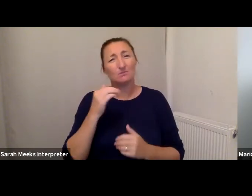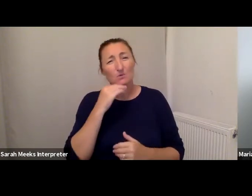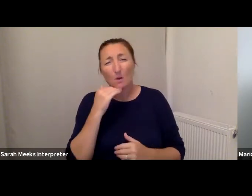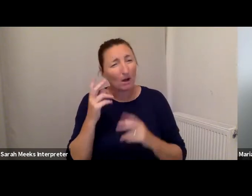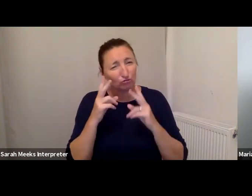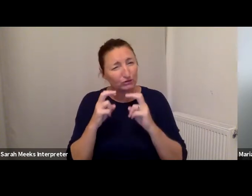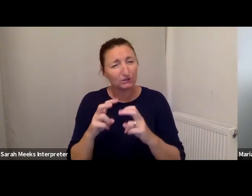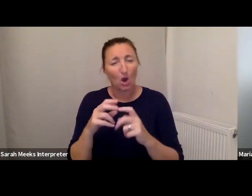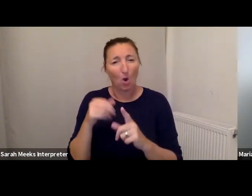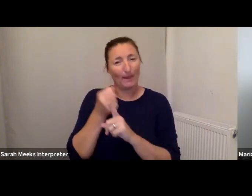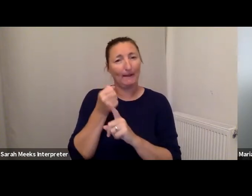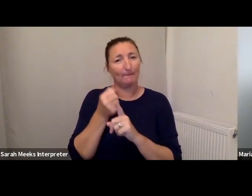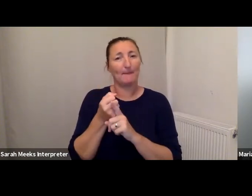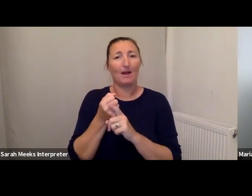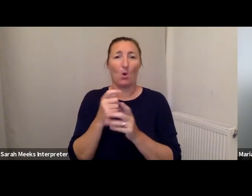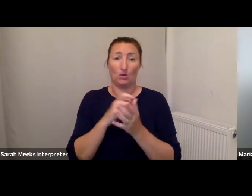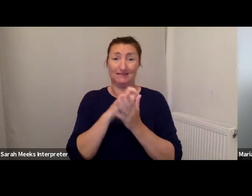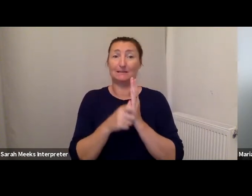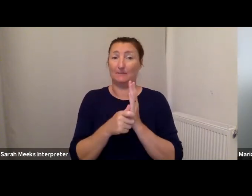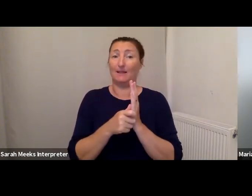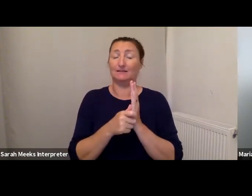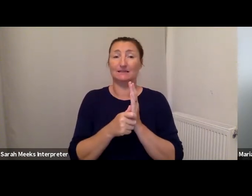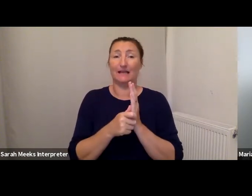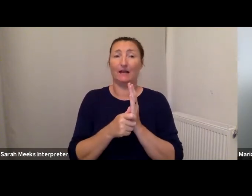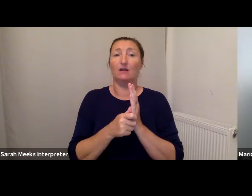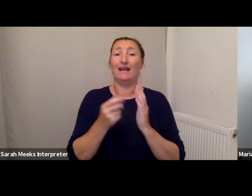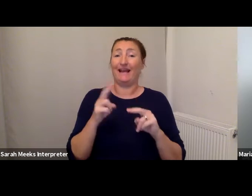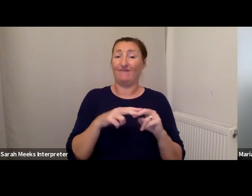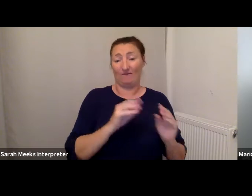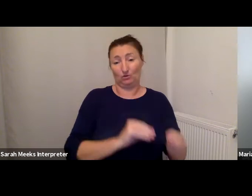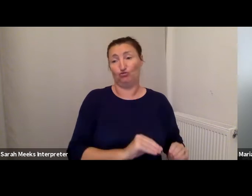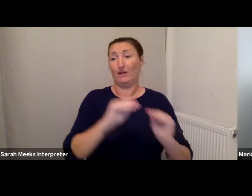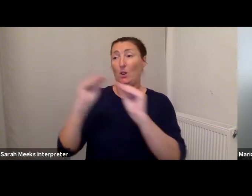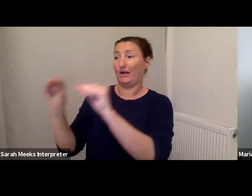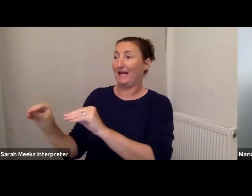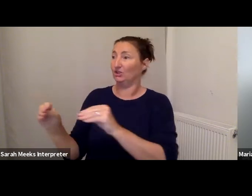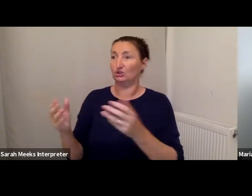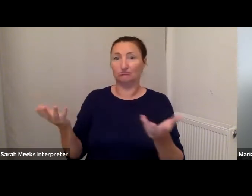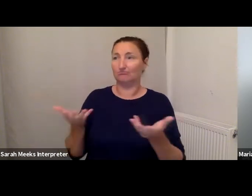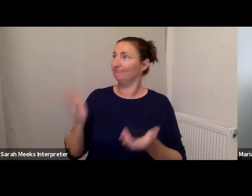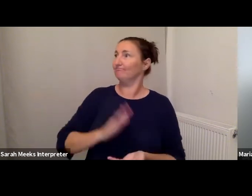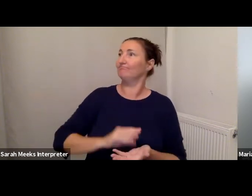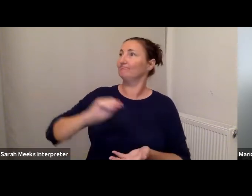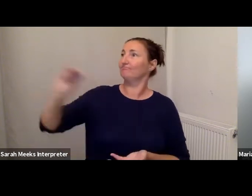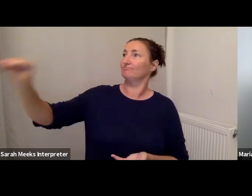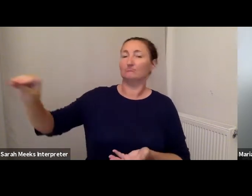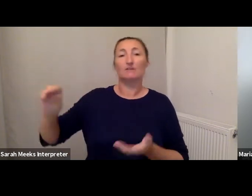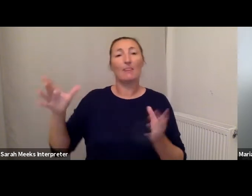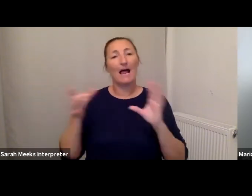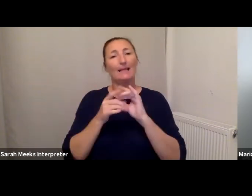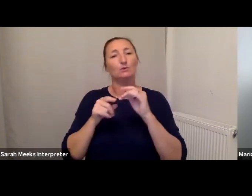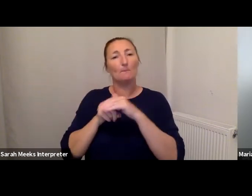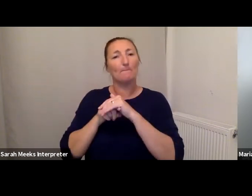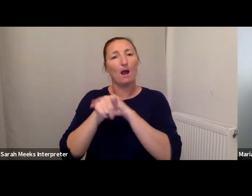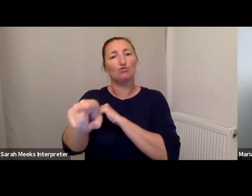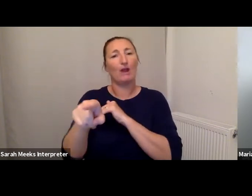around the impact specifically on people with disabilities around relocation and opportunities to relocate and linked to the migration issues. And again,